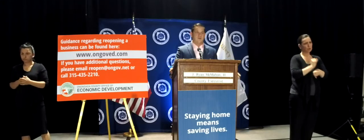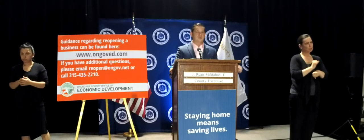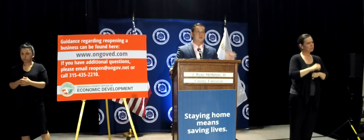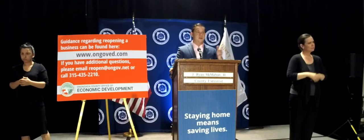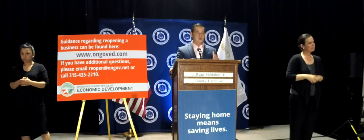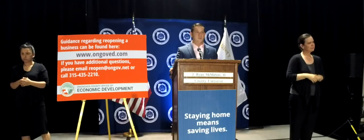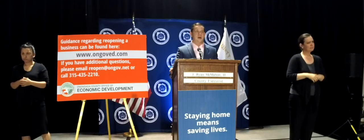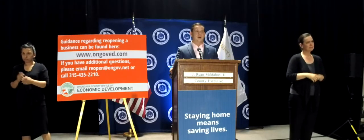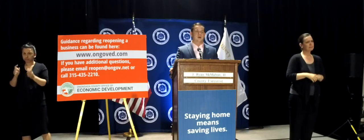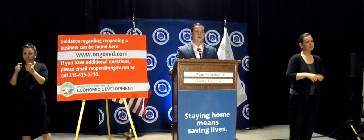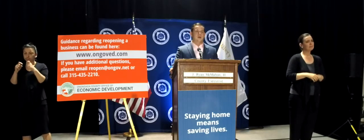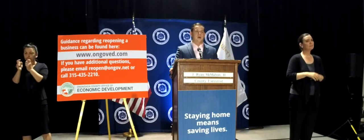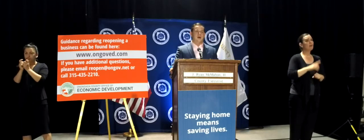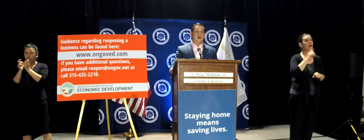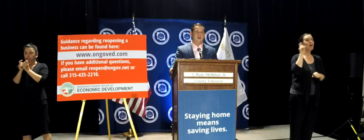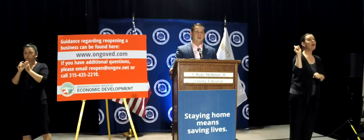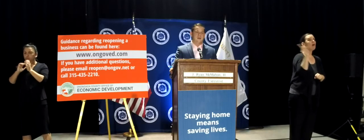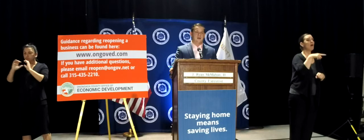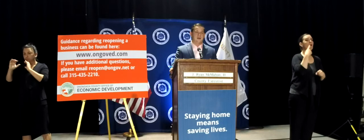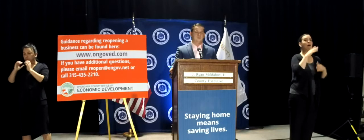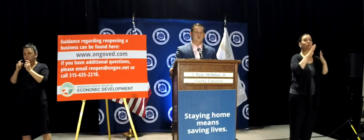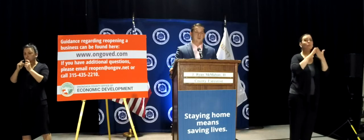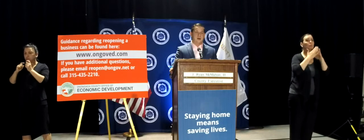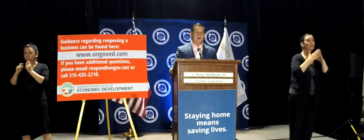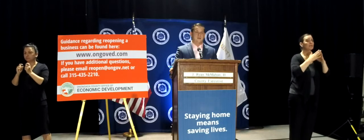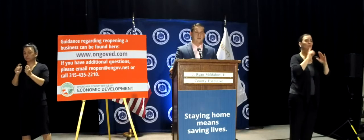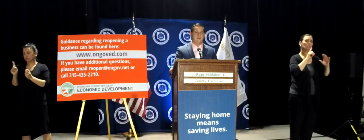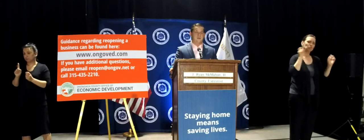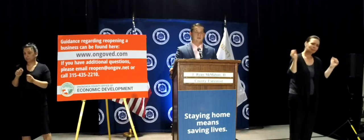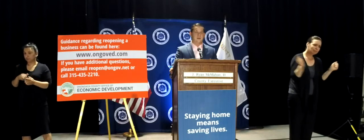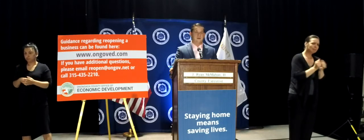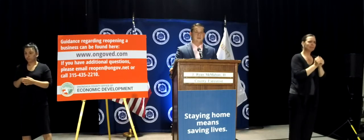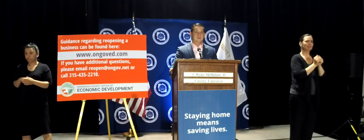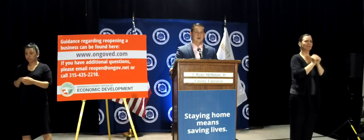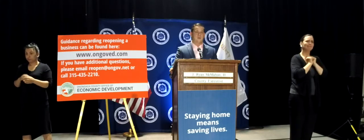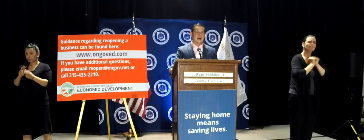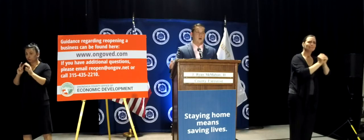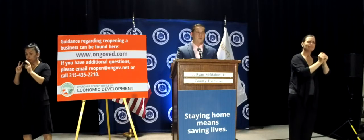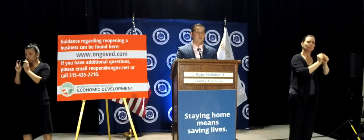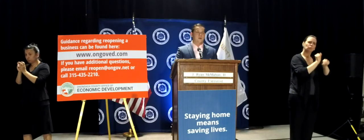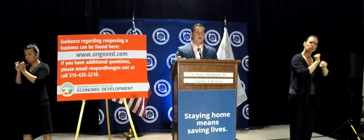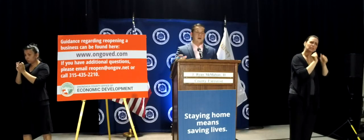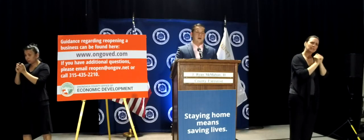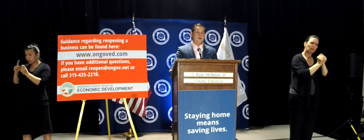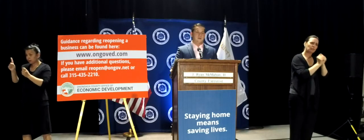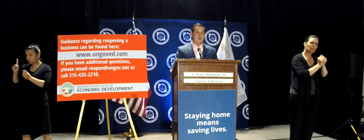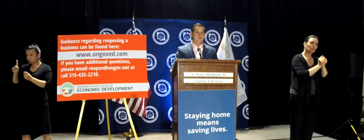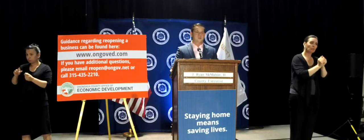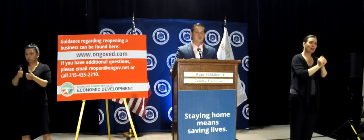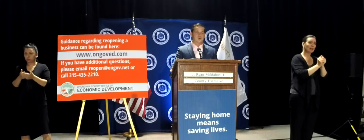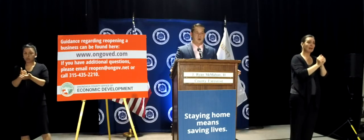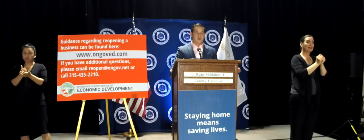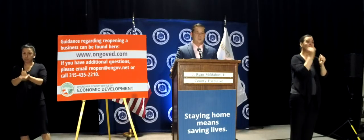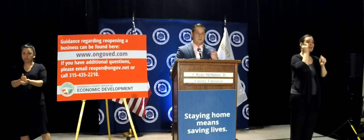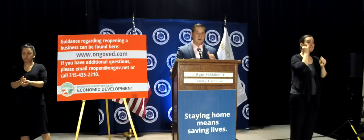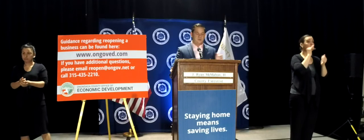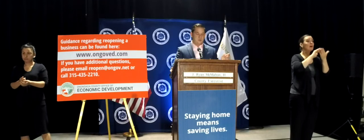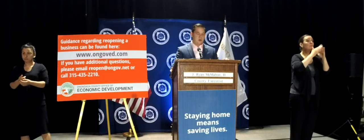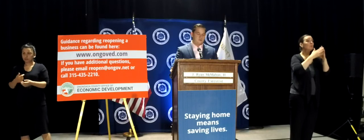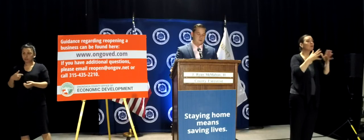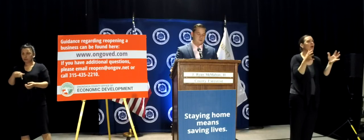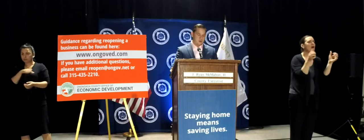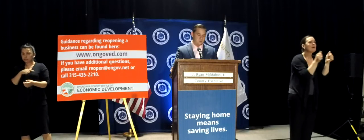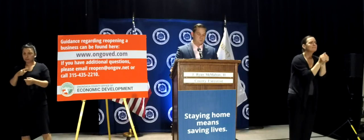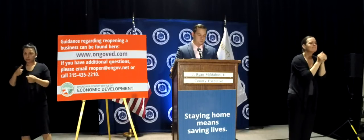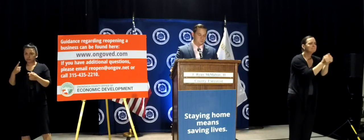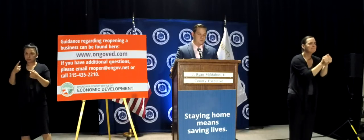Overall, all of us, we need to do better. And if we do better, then that will help us be stronger through